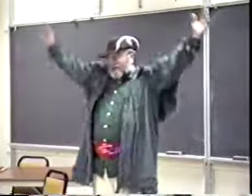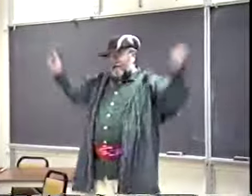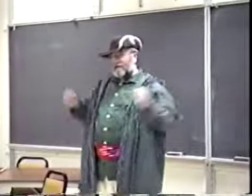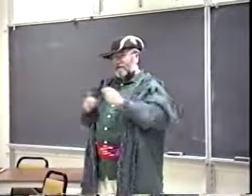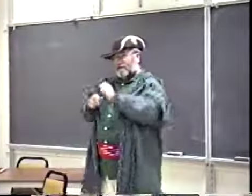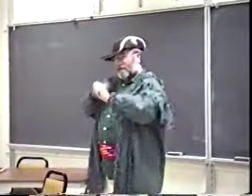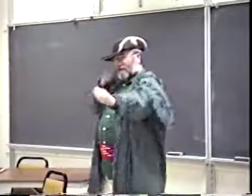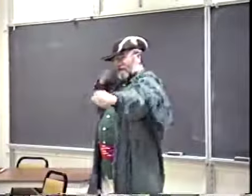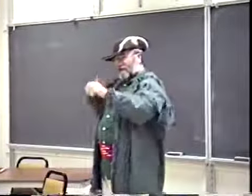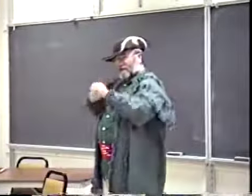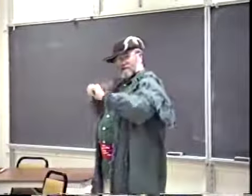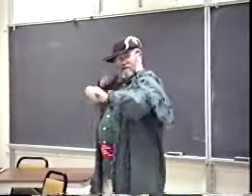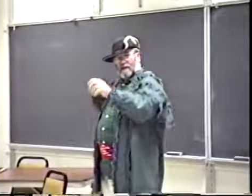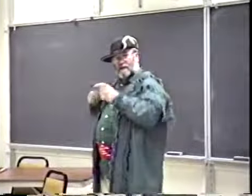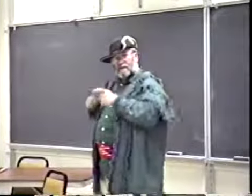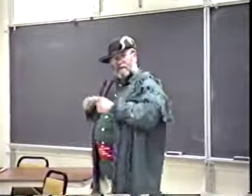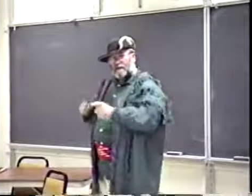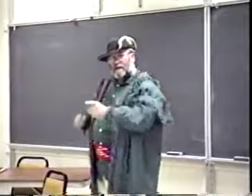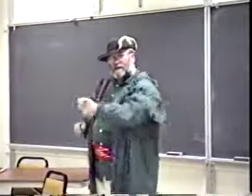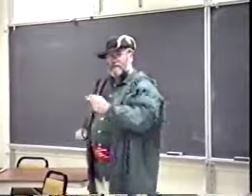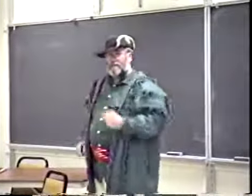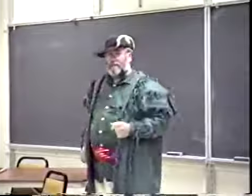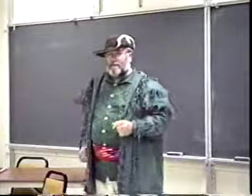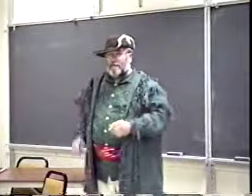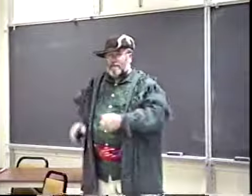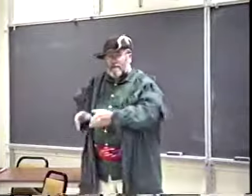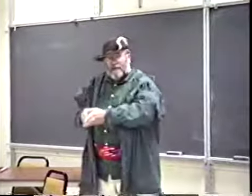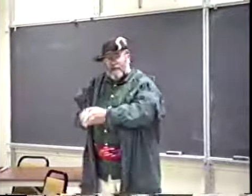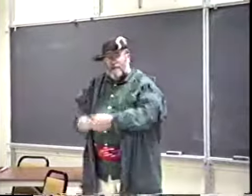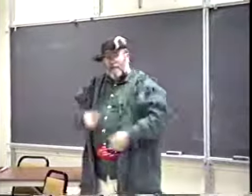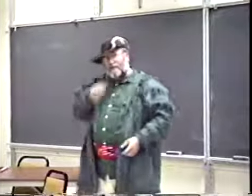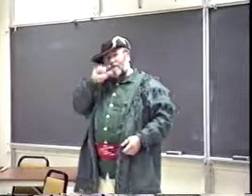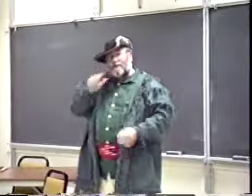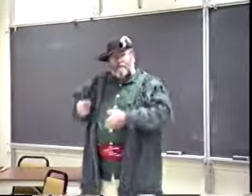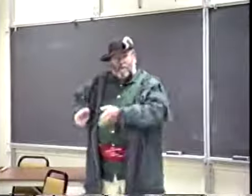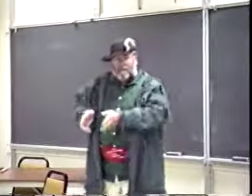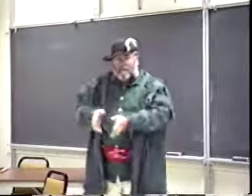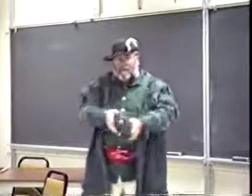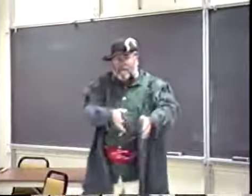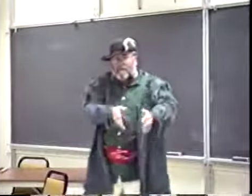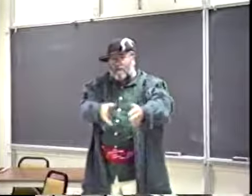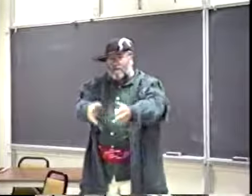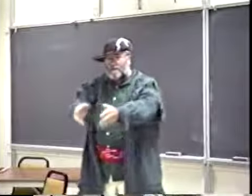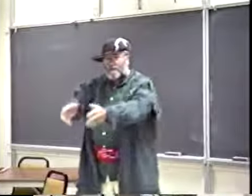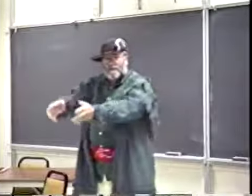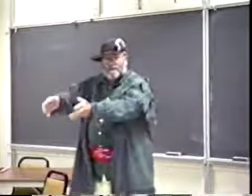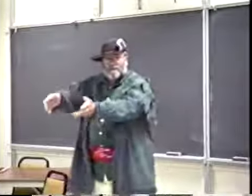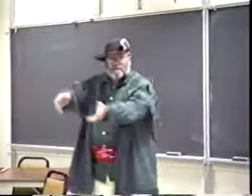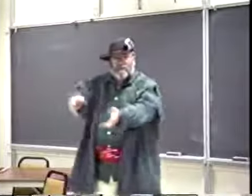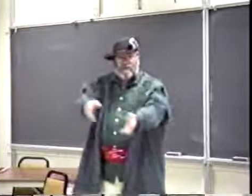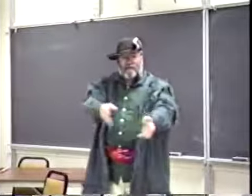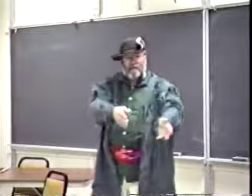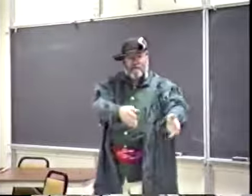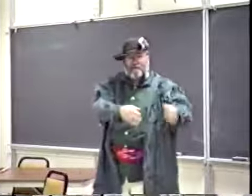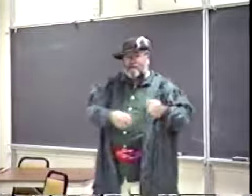big, long, long snake, laid where the river now flows. That was his bed.